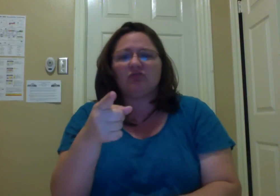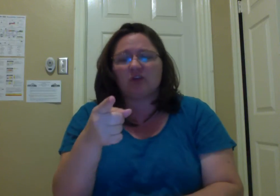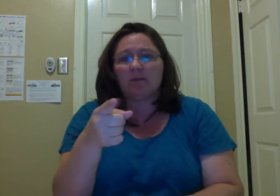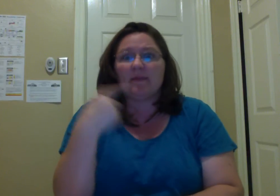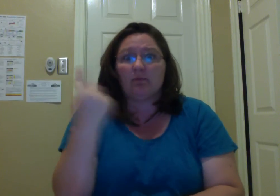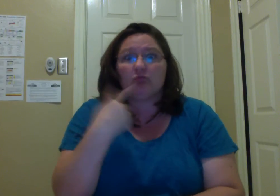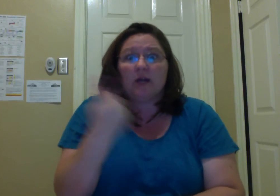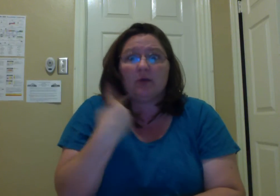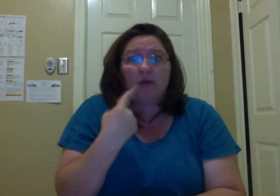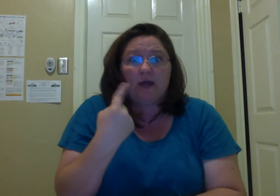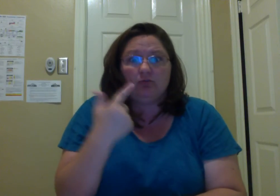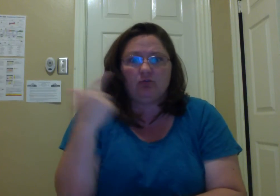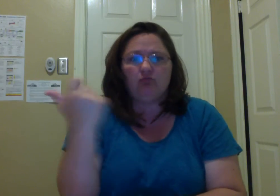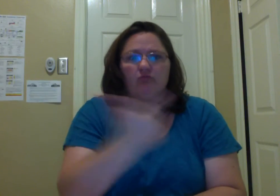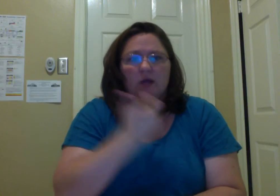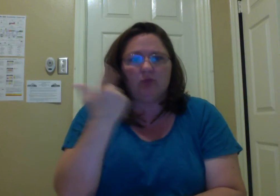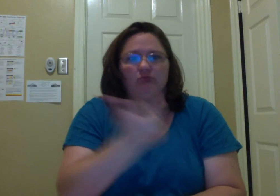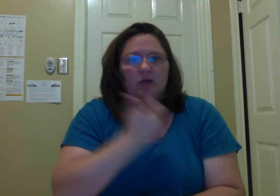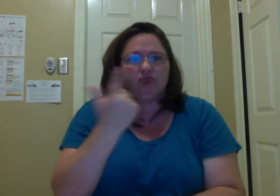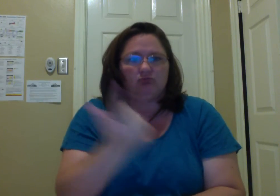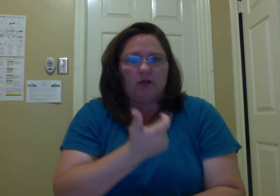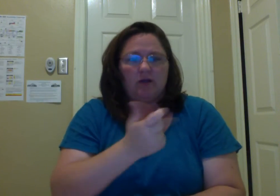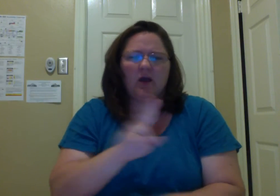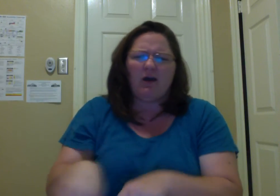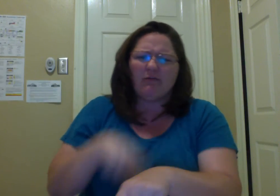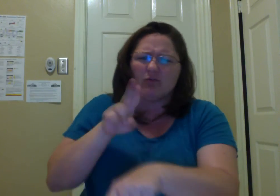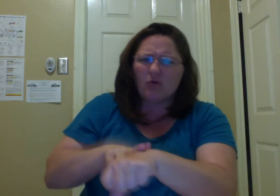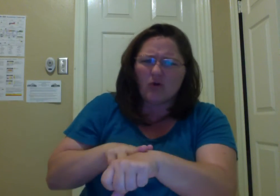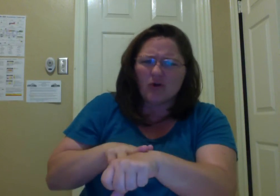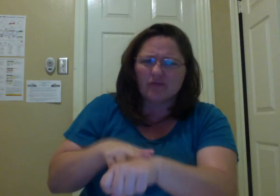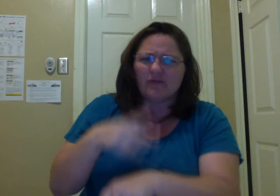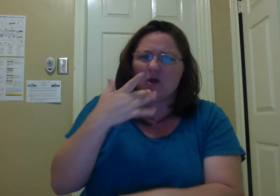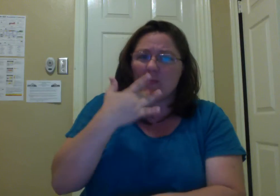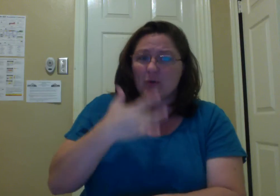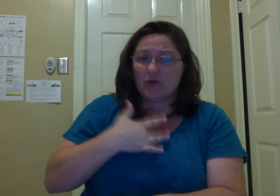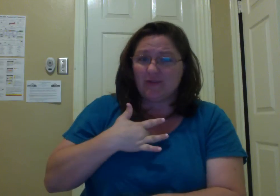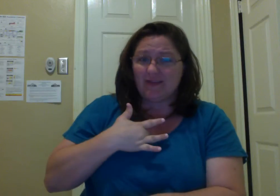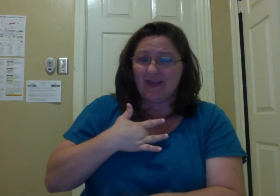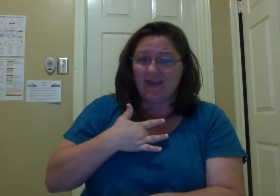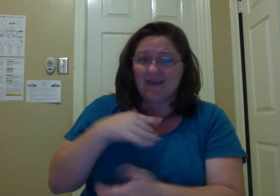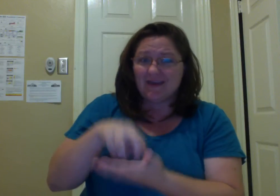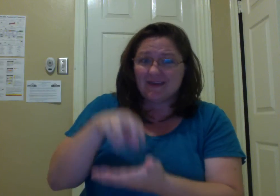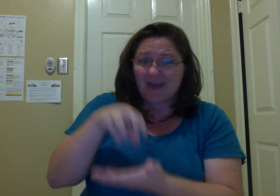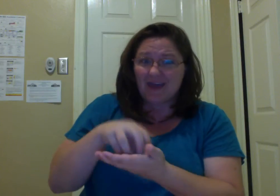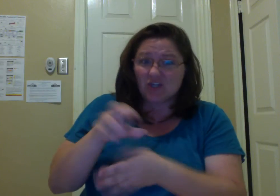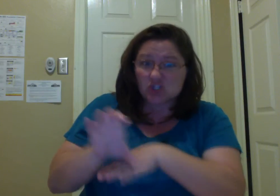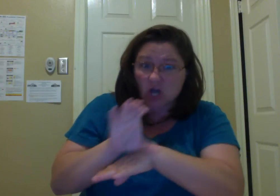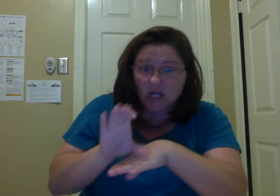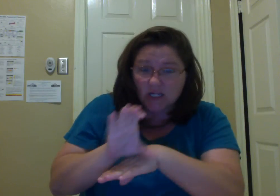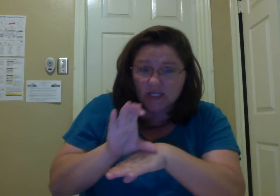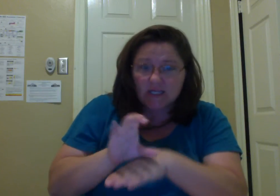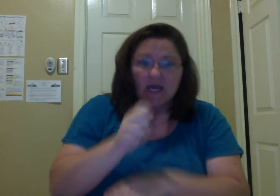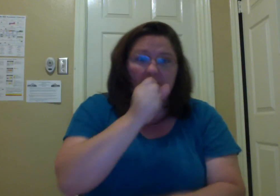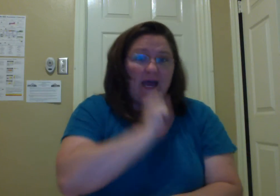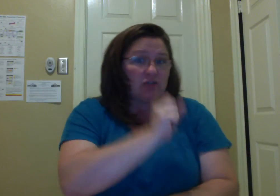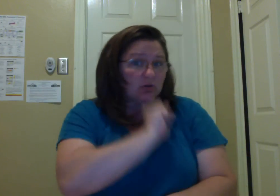talking about them running around, you do run, run, run. Of course, birthday cake, chocolate, ice